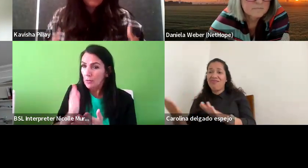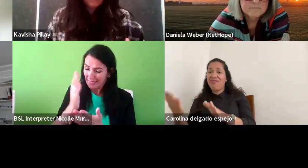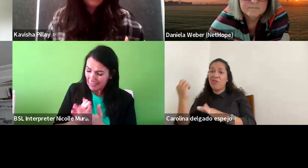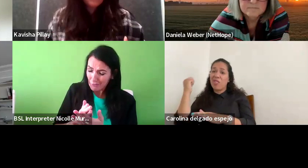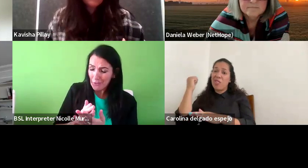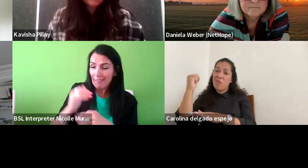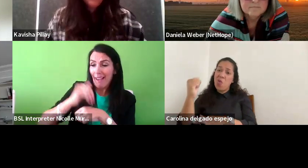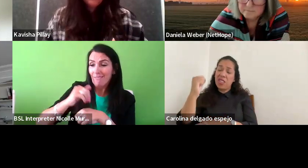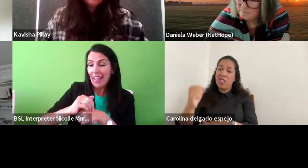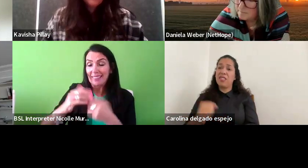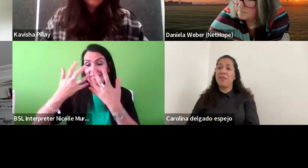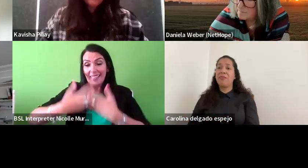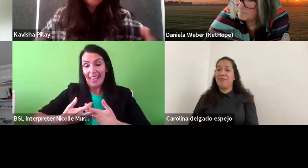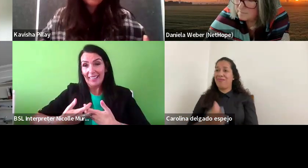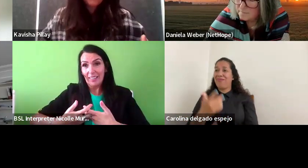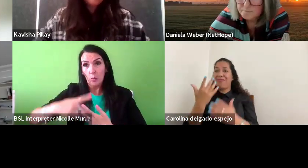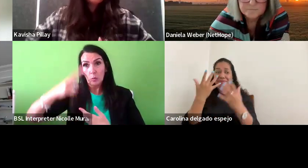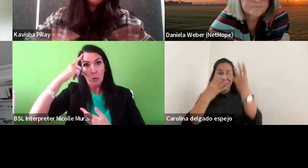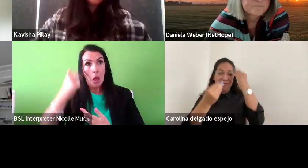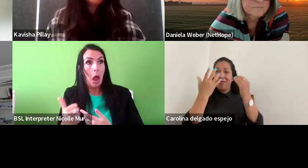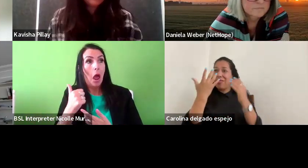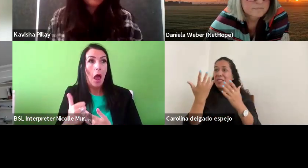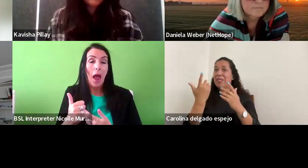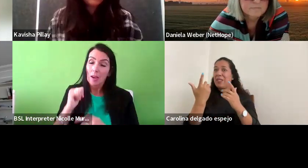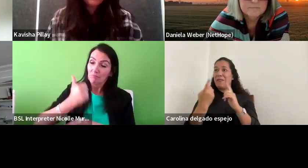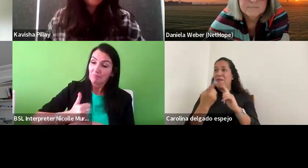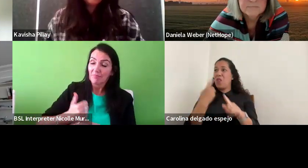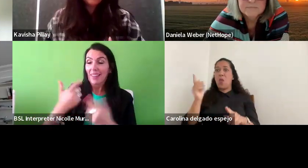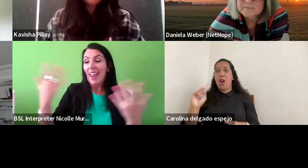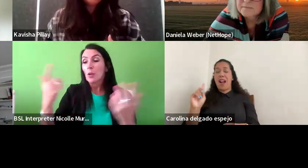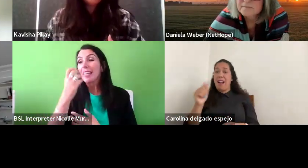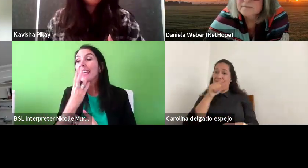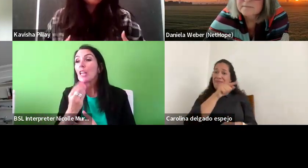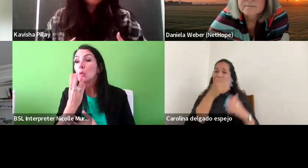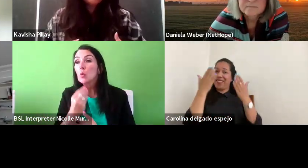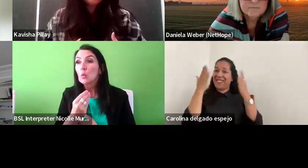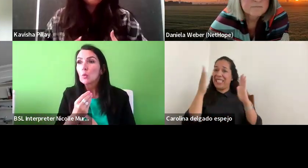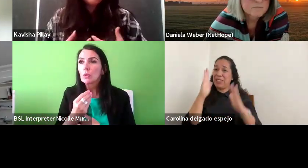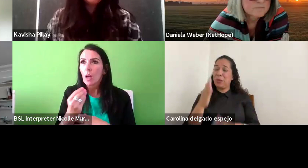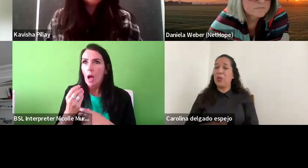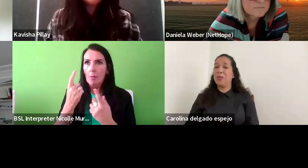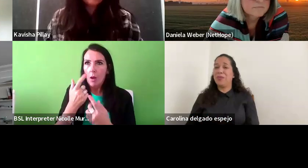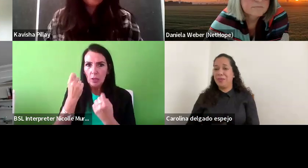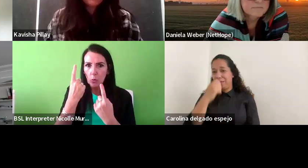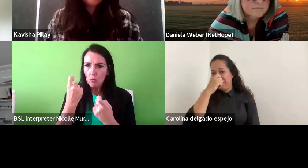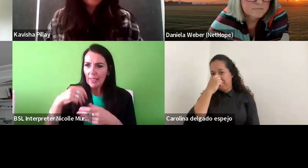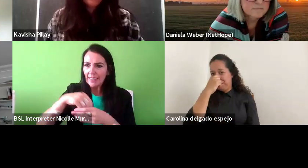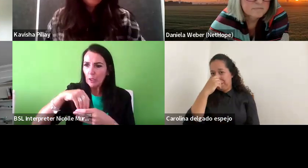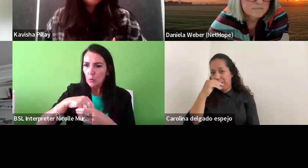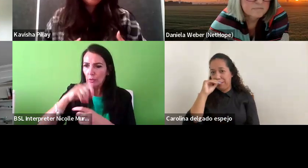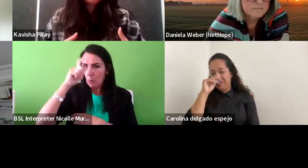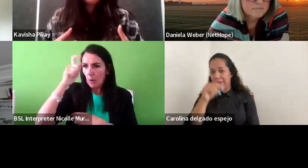of a technology that we think, well, we'll build one thing and everybody can use it. But if you're not thinking of it from an inclusive